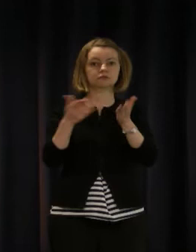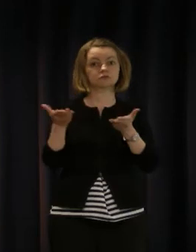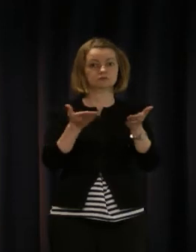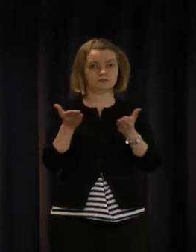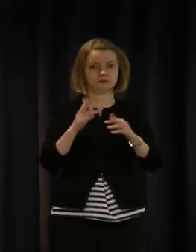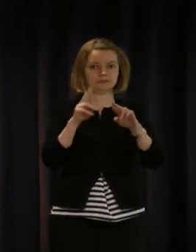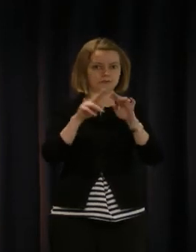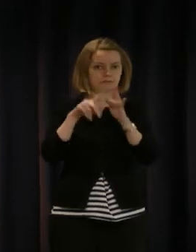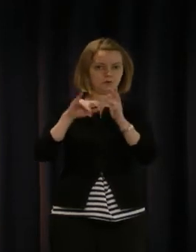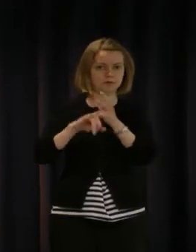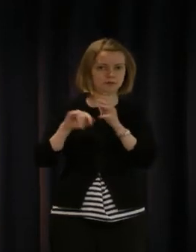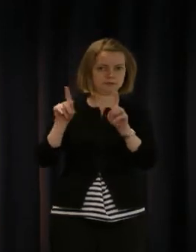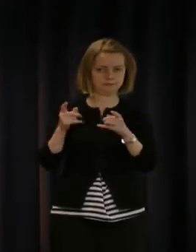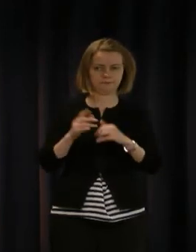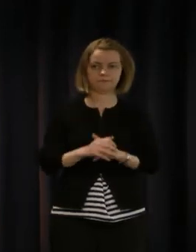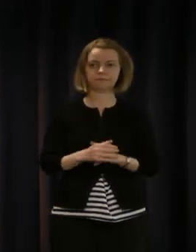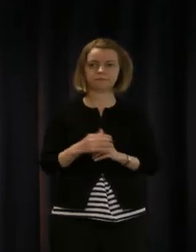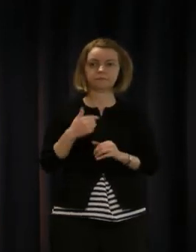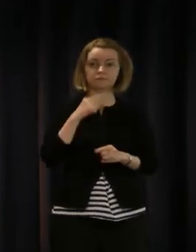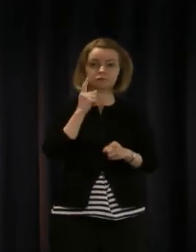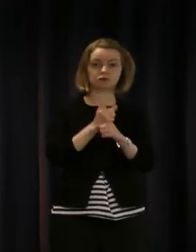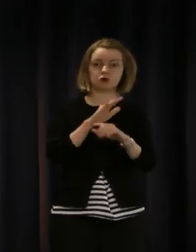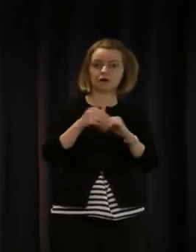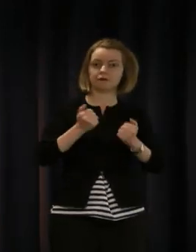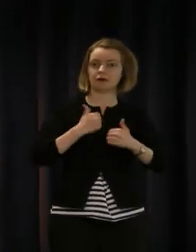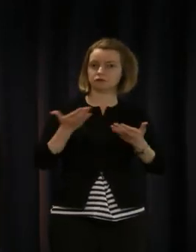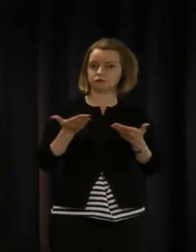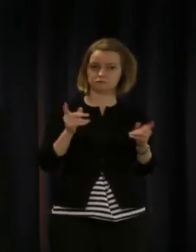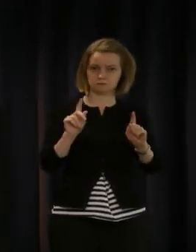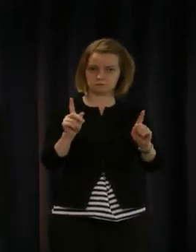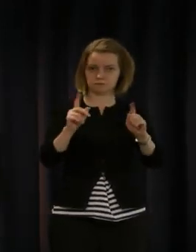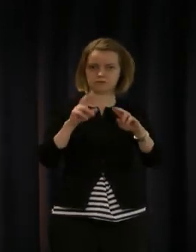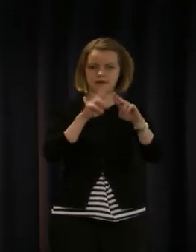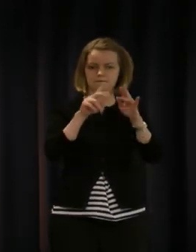Let me say a few words about what we do.